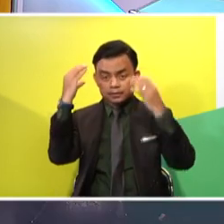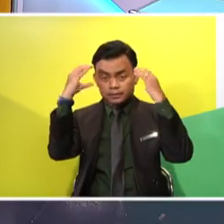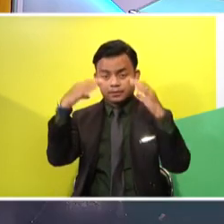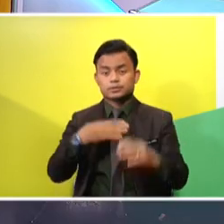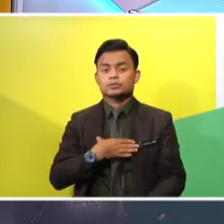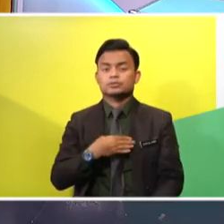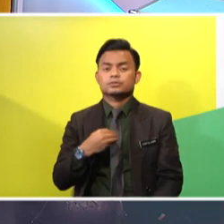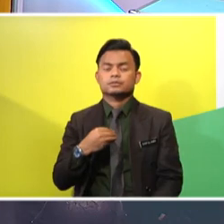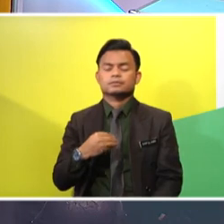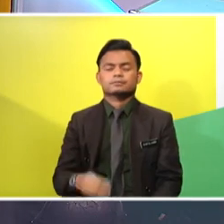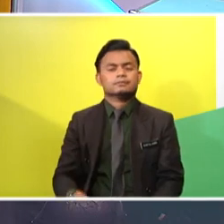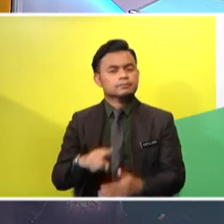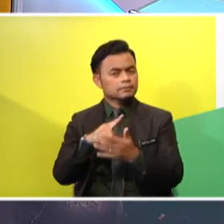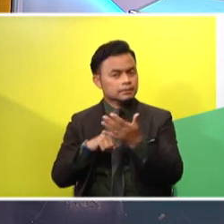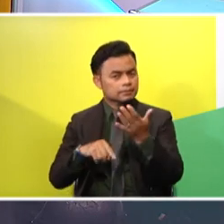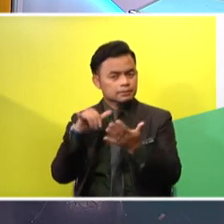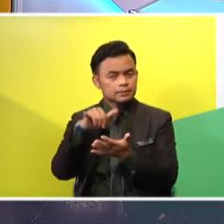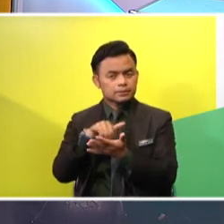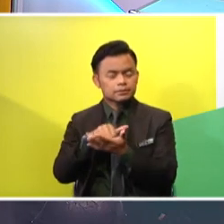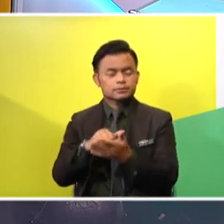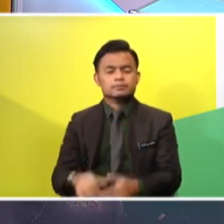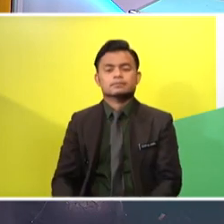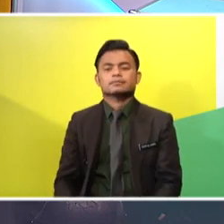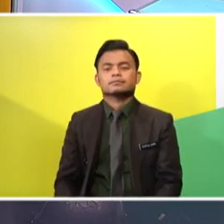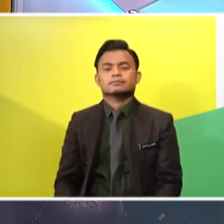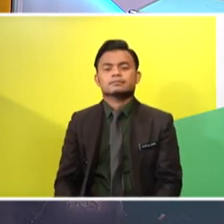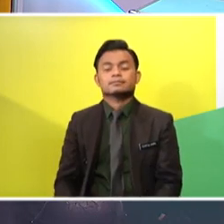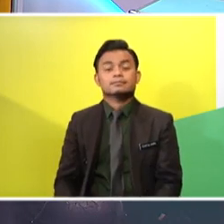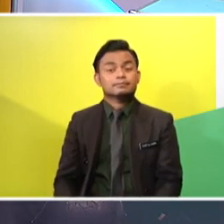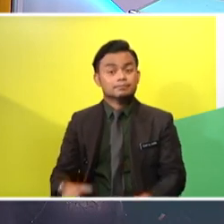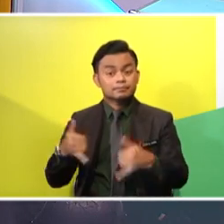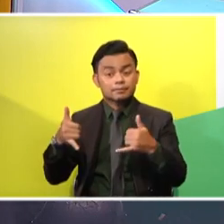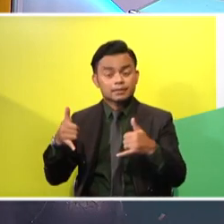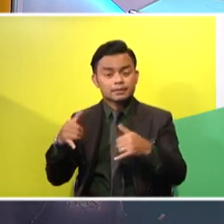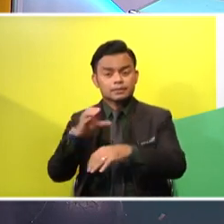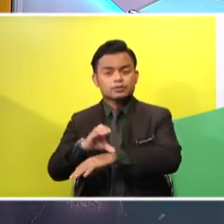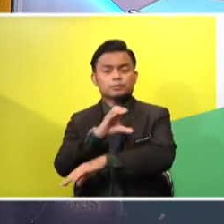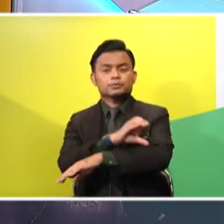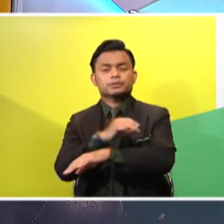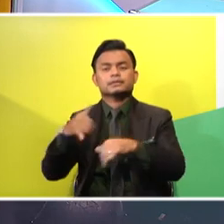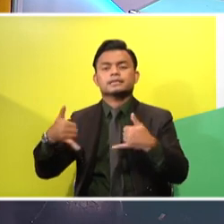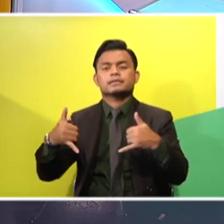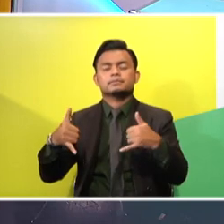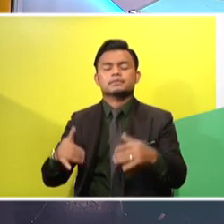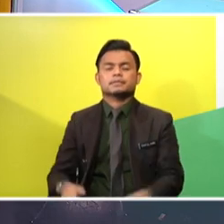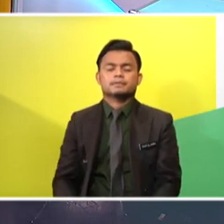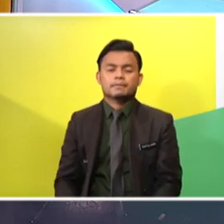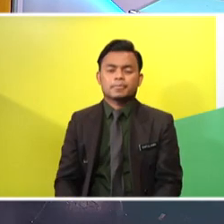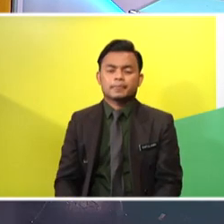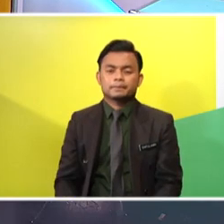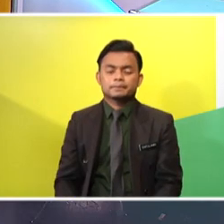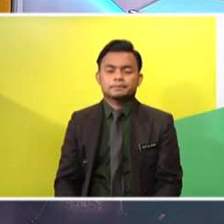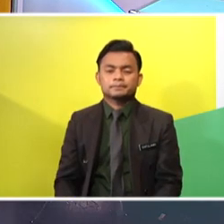And what is that? Playing computer games. Oh, wow. Okay, there are three signing here.